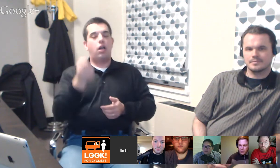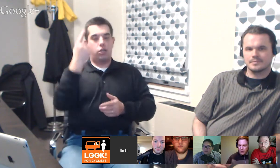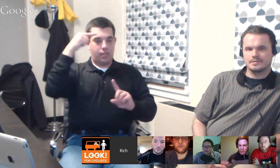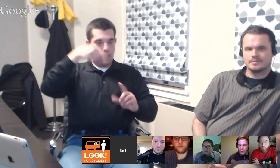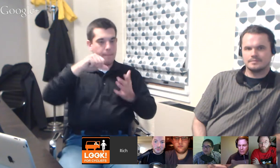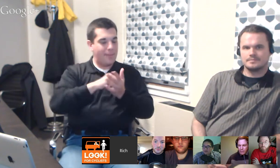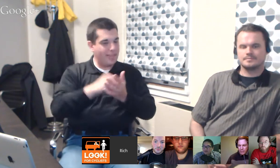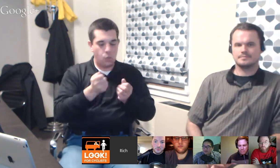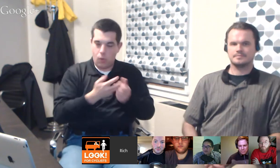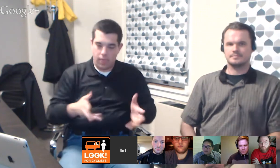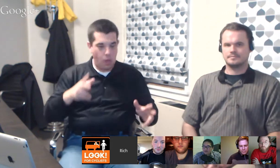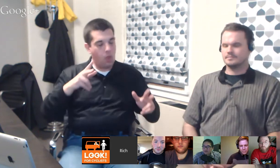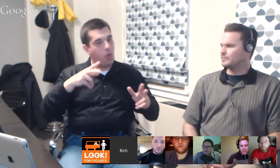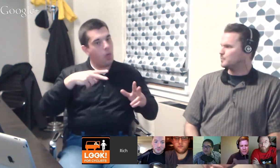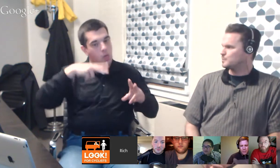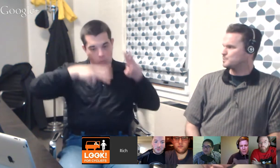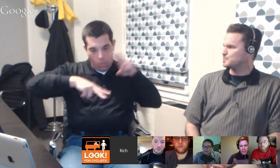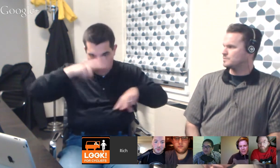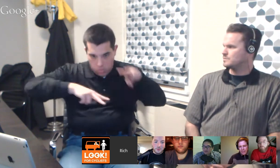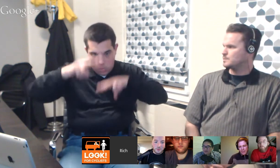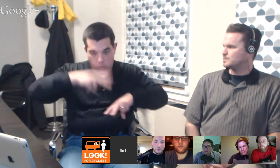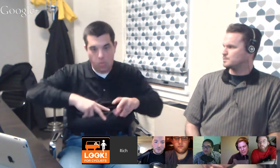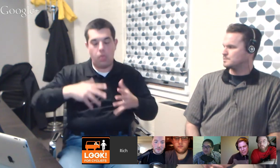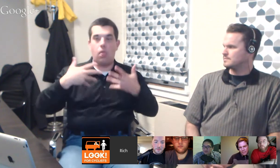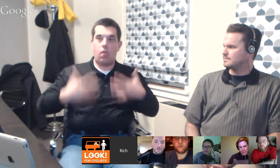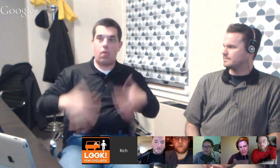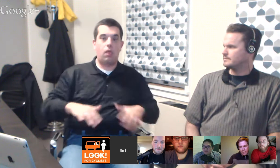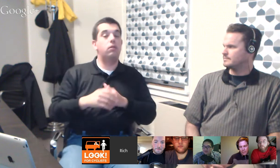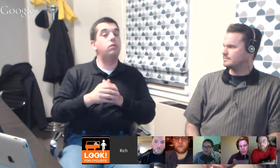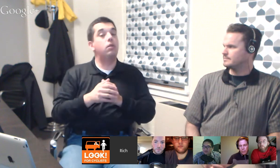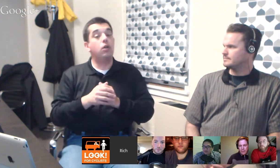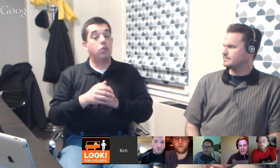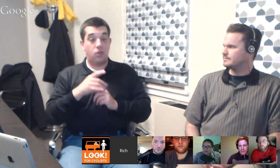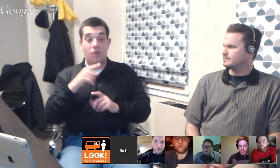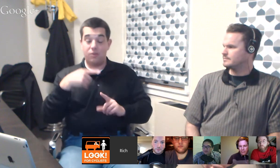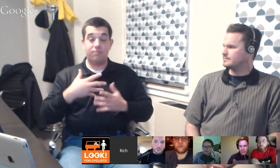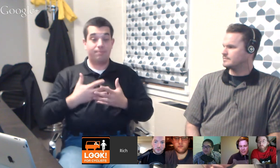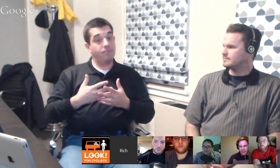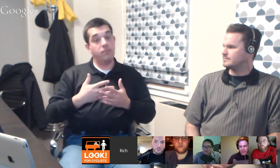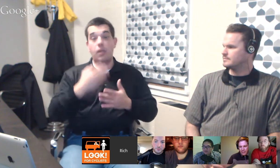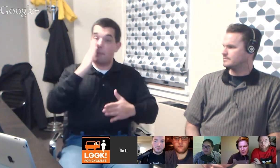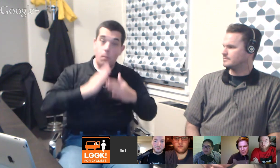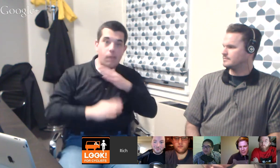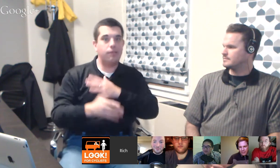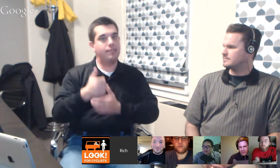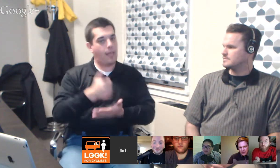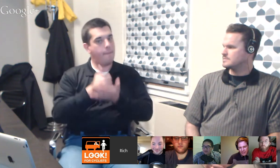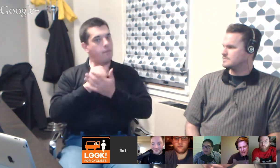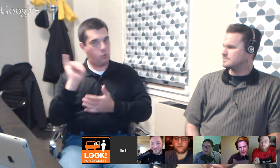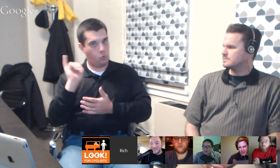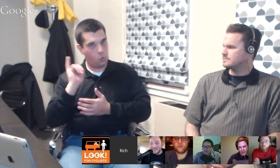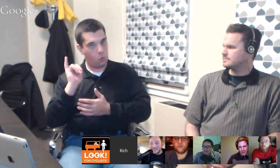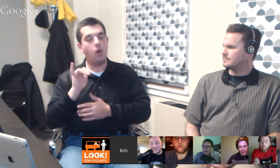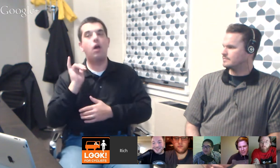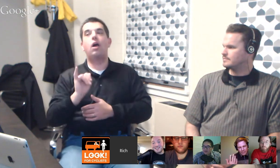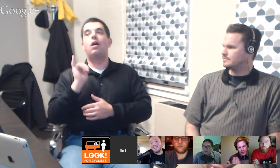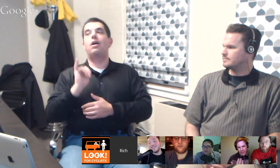without spending a lot of time. So I think some humility is helpful. I learn that,